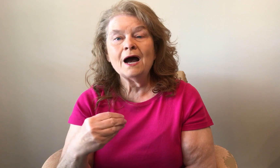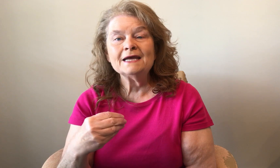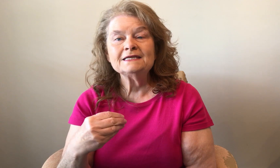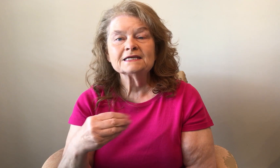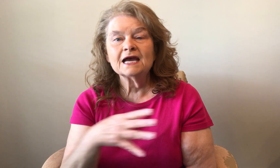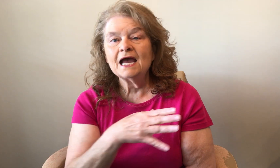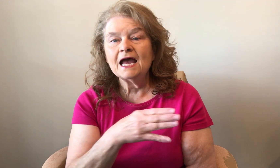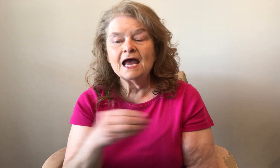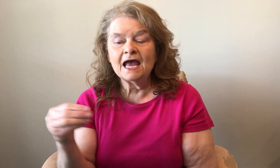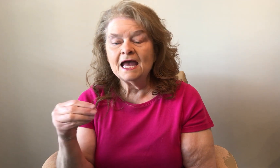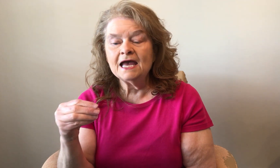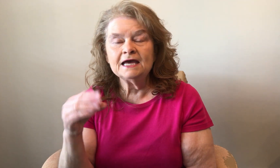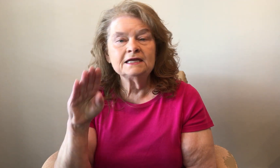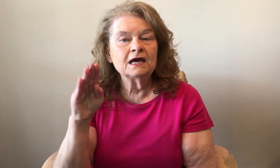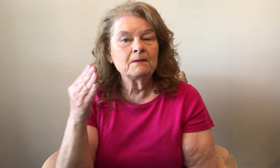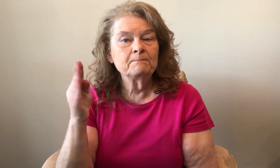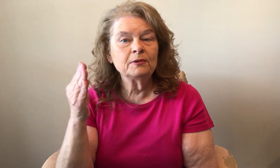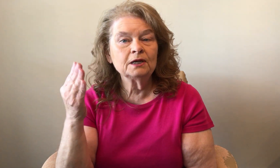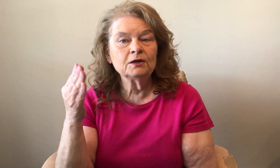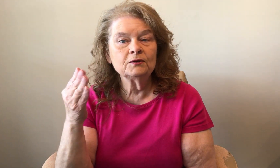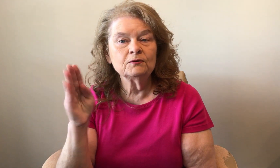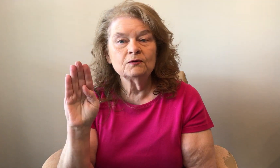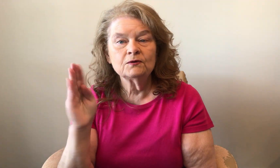white, and blue,